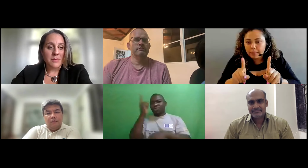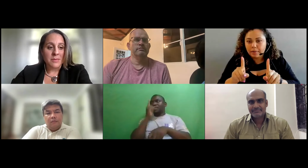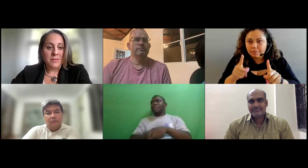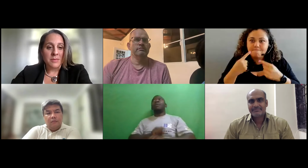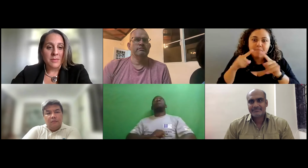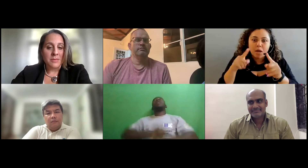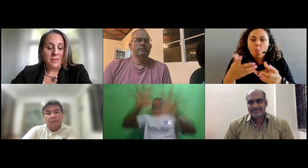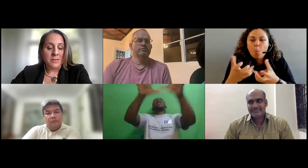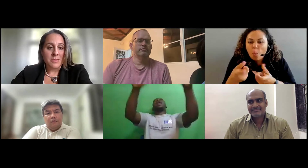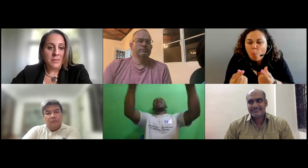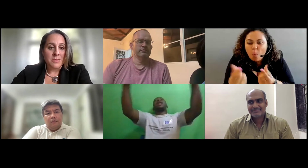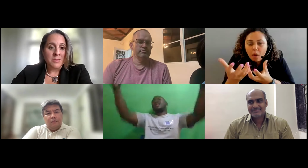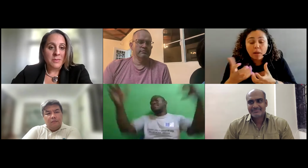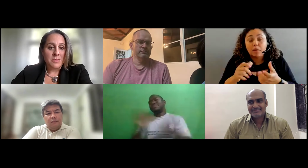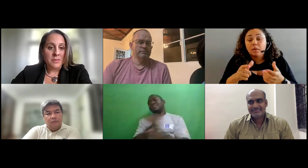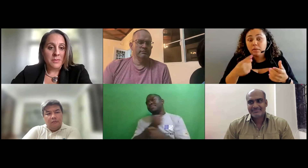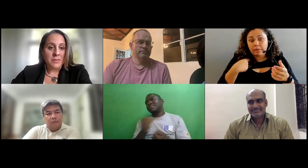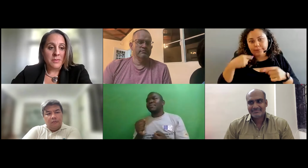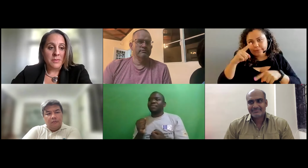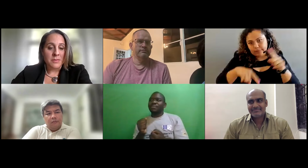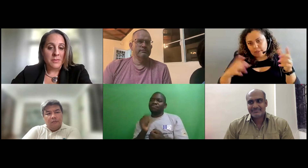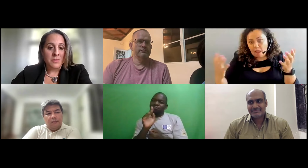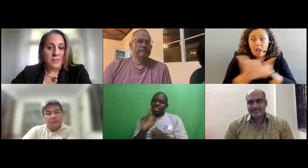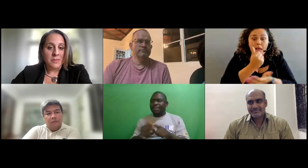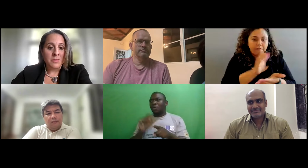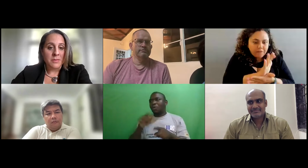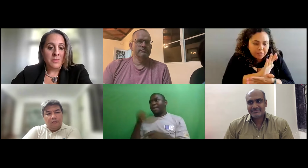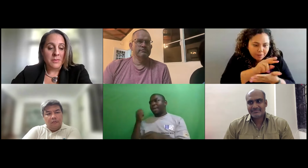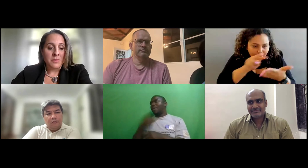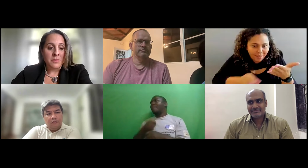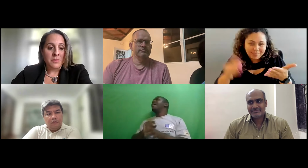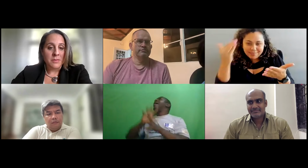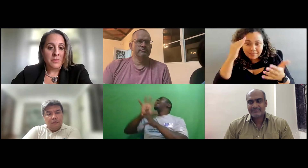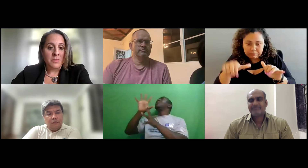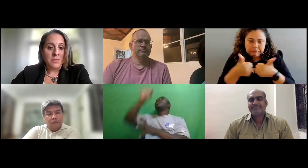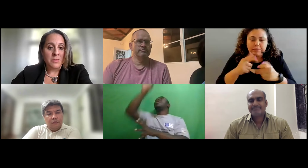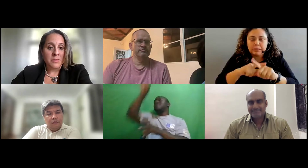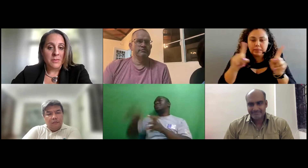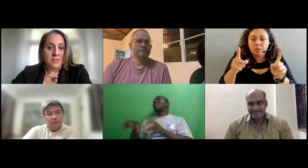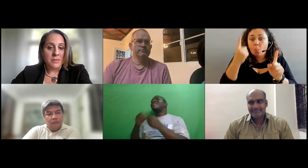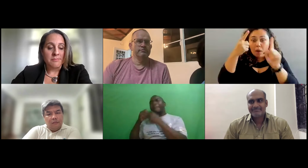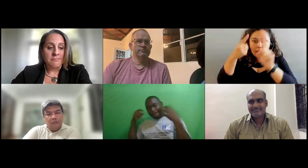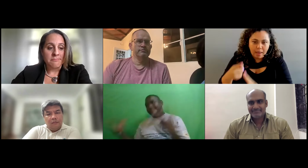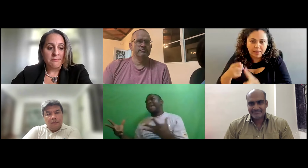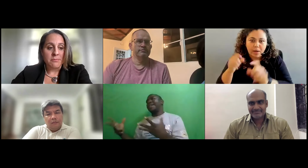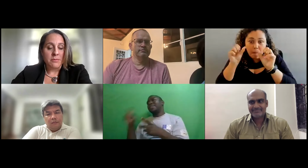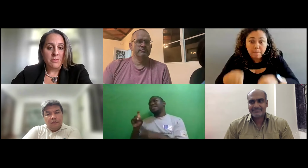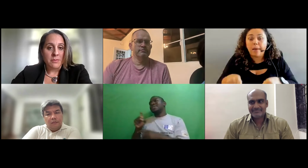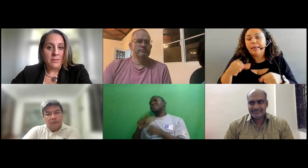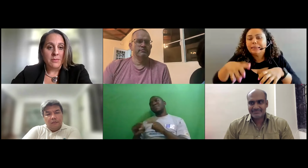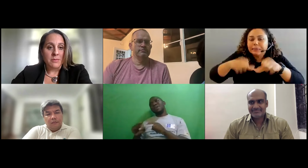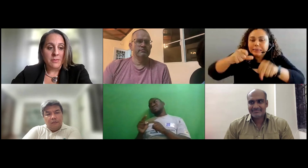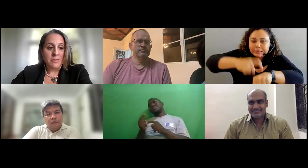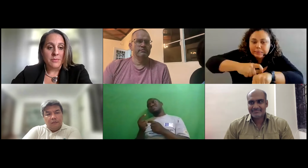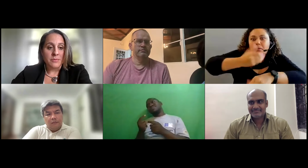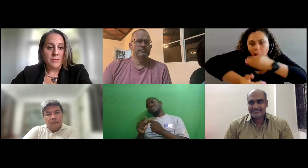there. So it's not possible like we can achieve everything and address all these challenges at one go. Not possible. It will take time.